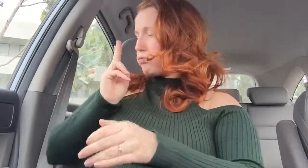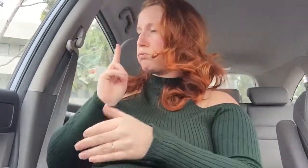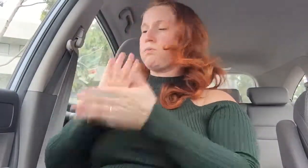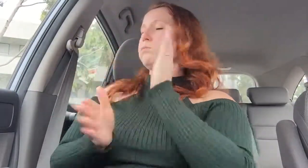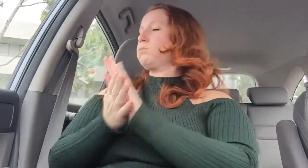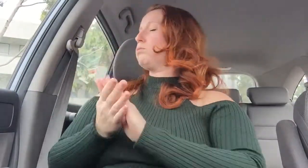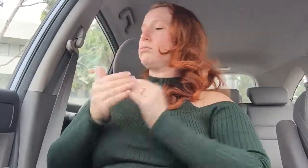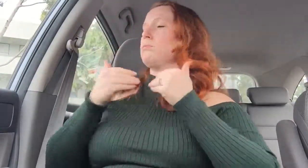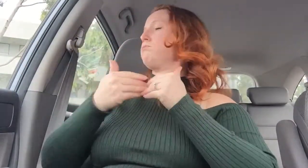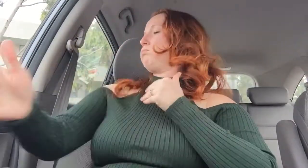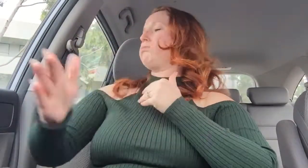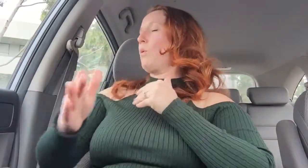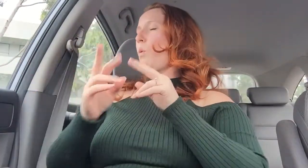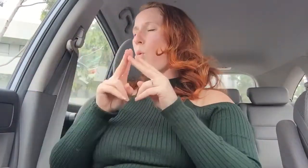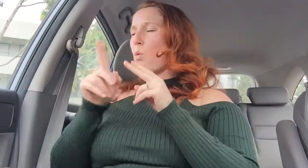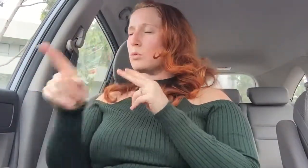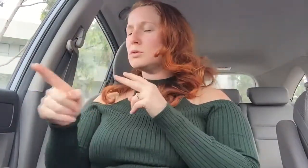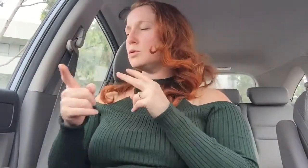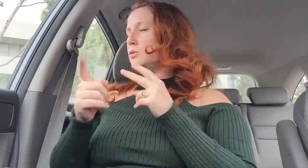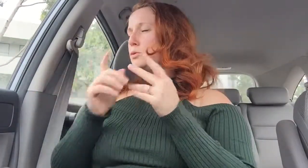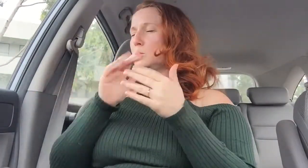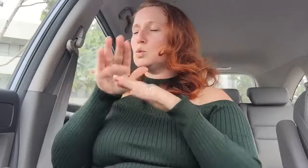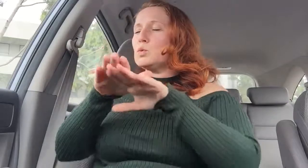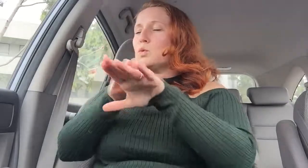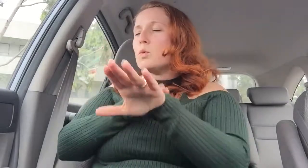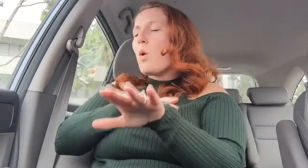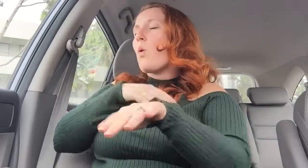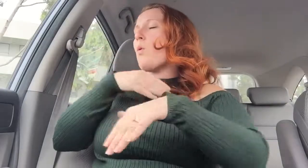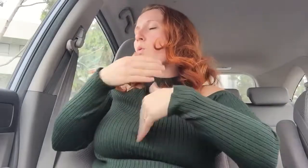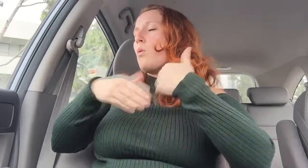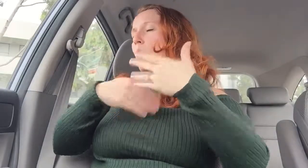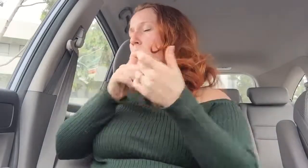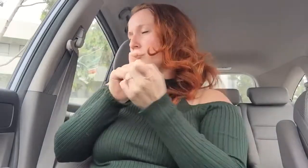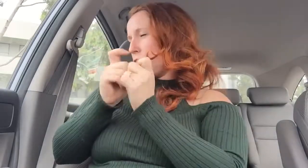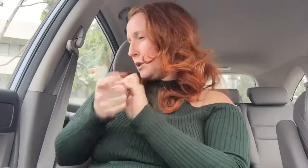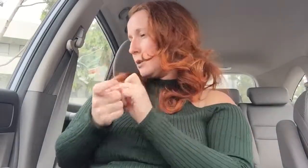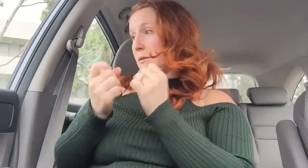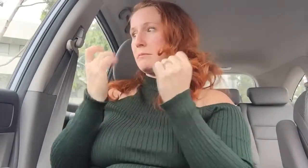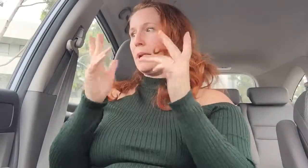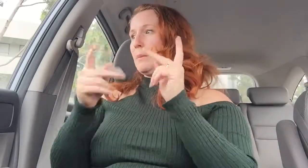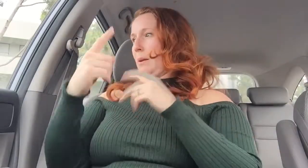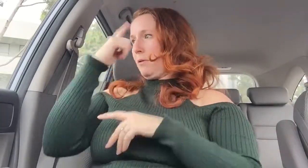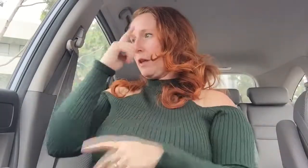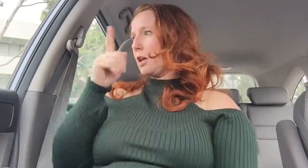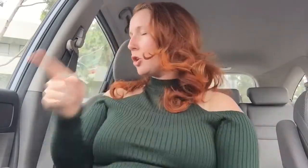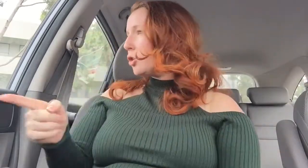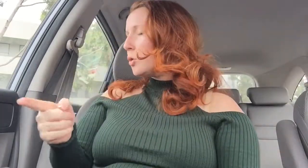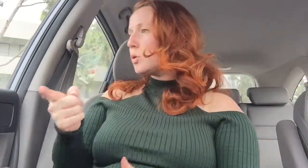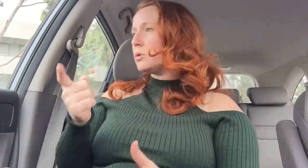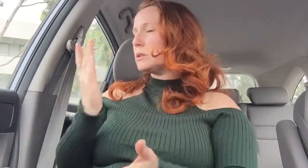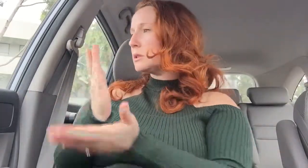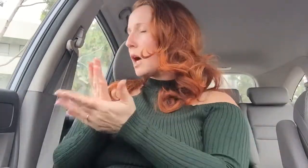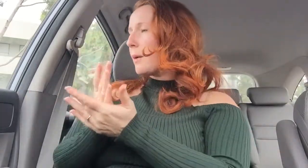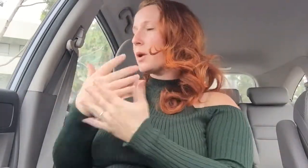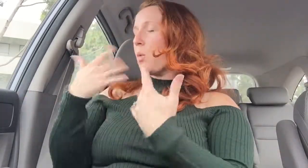this, day 1 something else? Or did you transition over slowly? Because I think a lot of people hear this and they're like, I could never, like, oh my gosh, Rachel's so brave, I could never